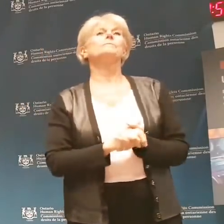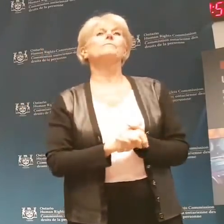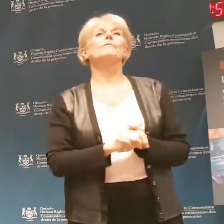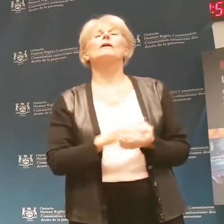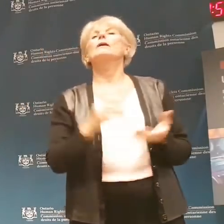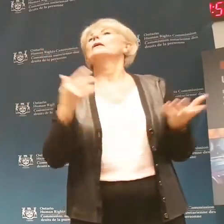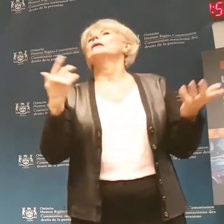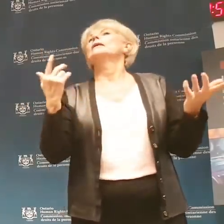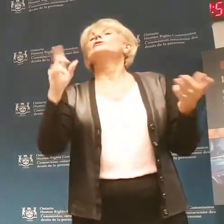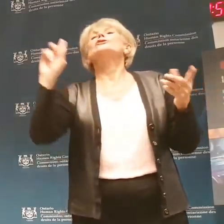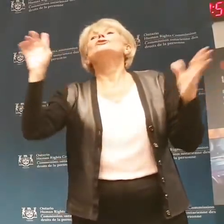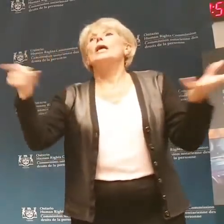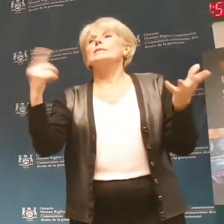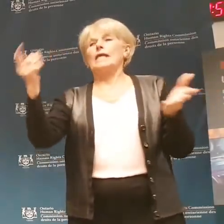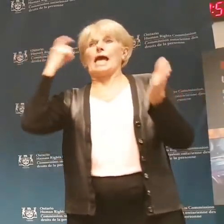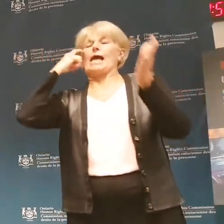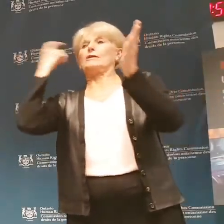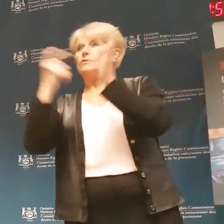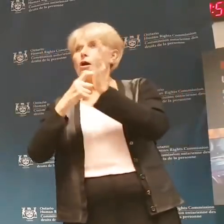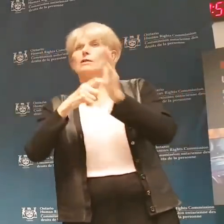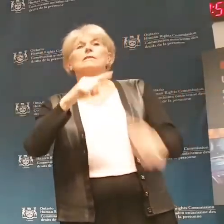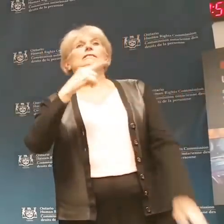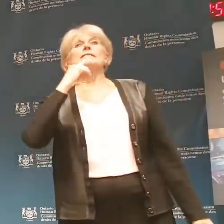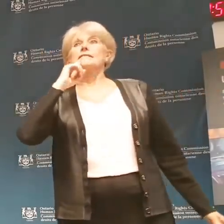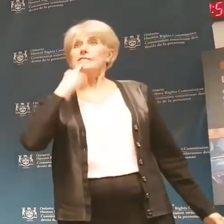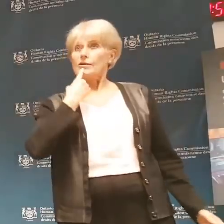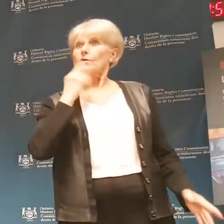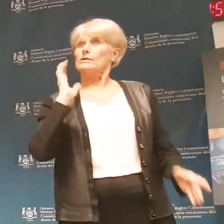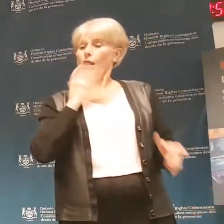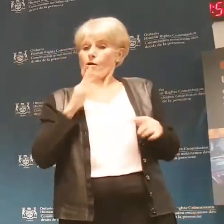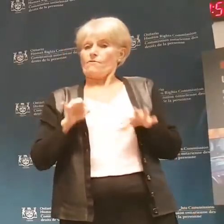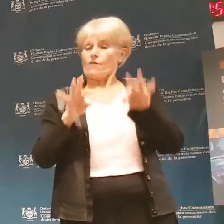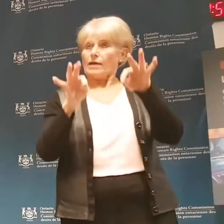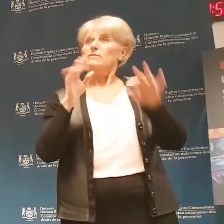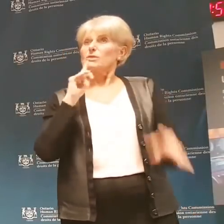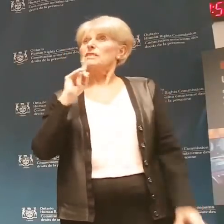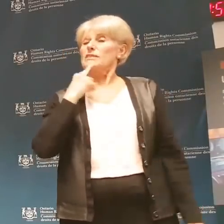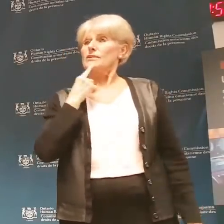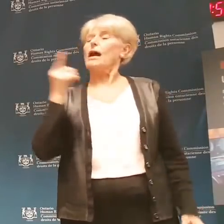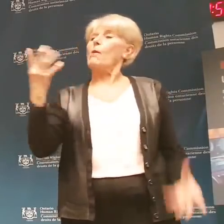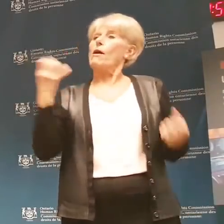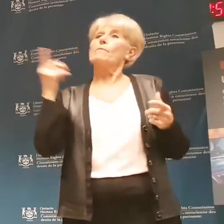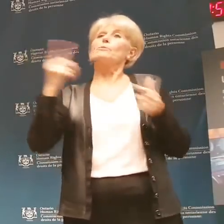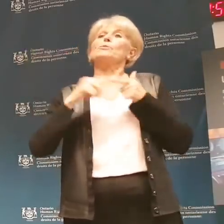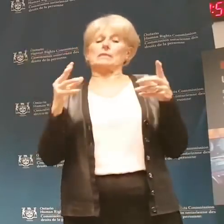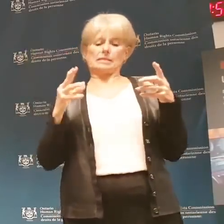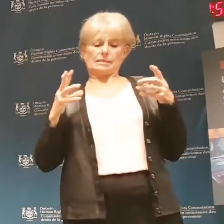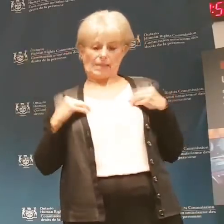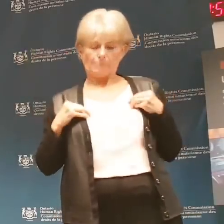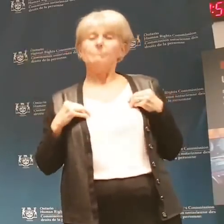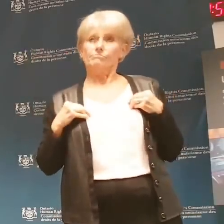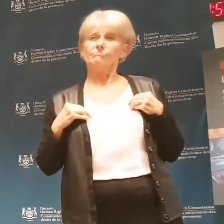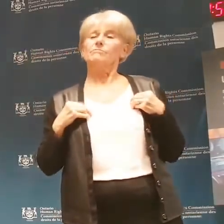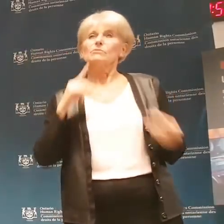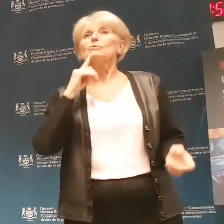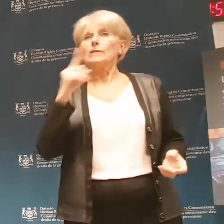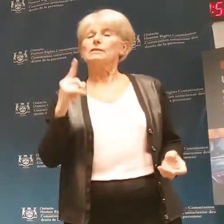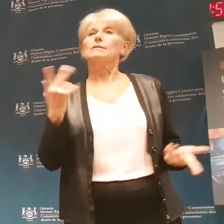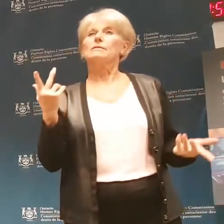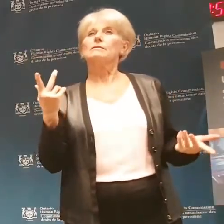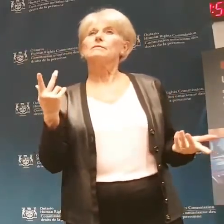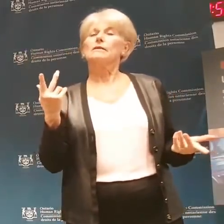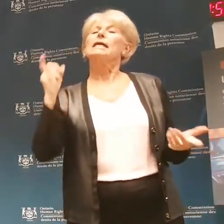is simply to acknowledge the seriousness of our findings and to accept that they are serious and